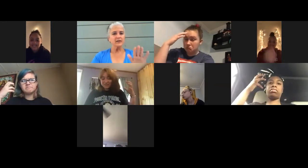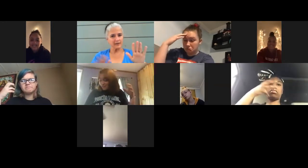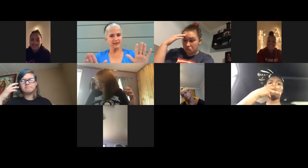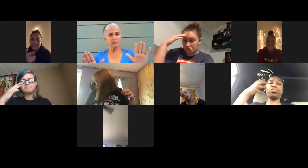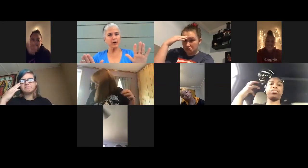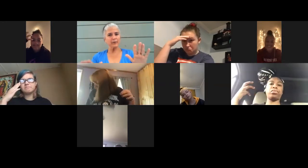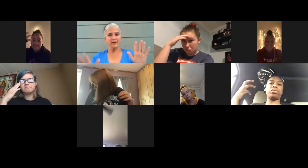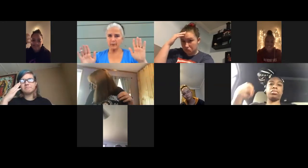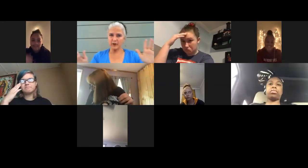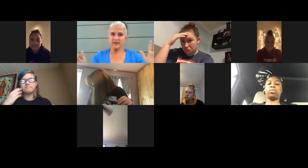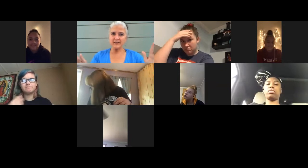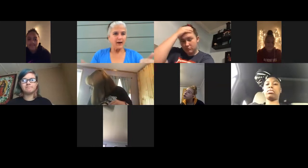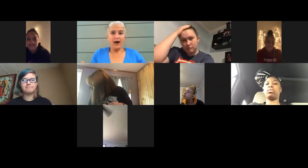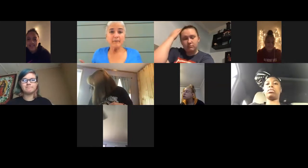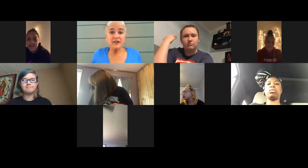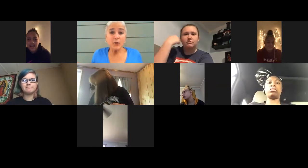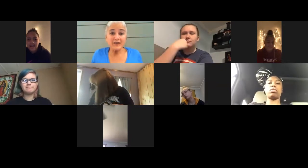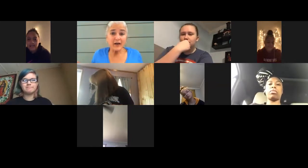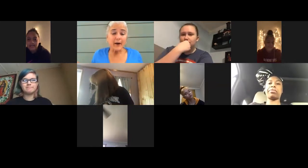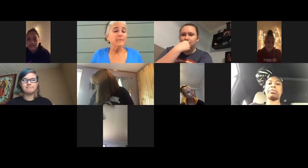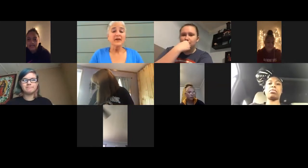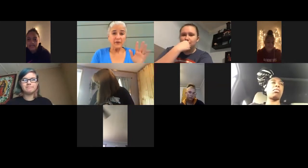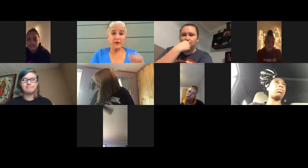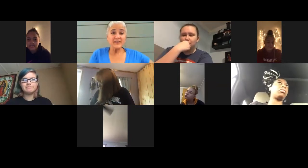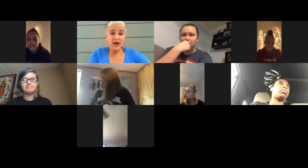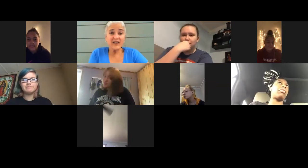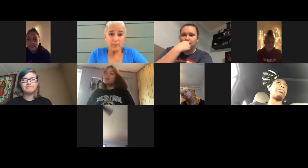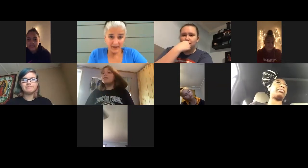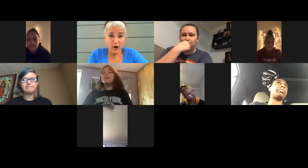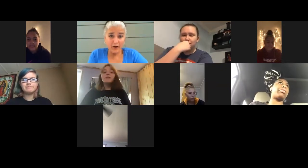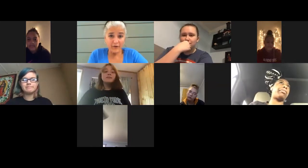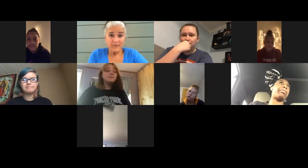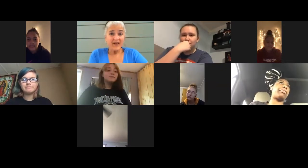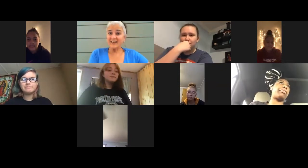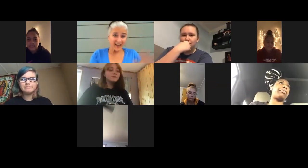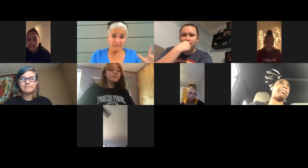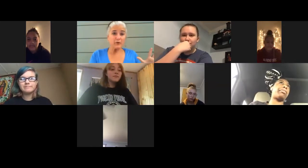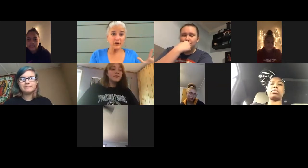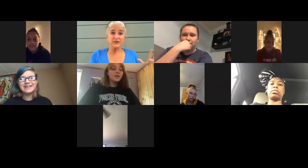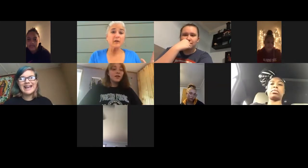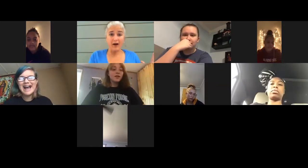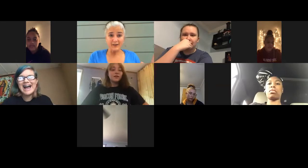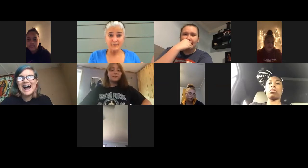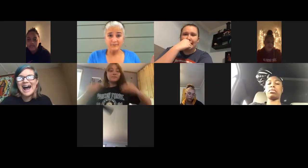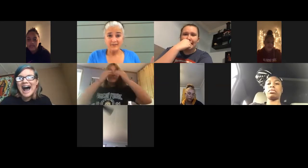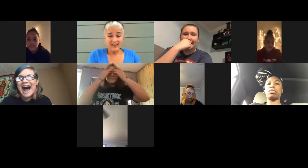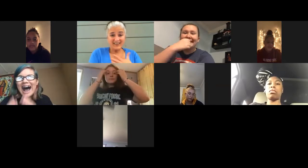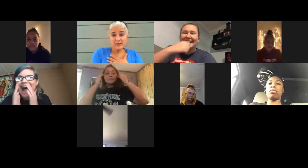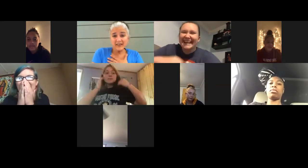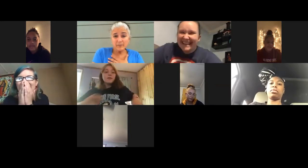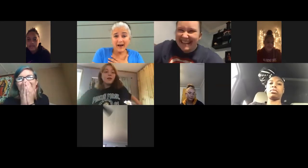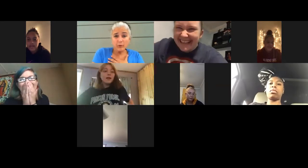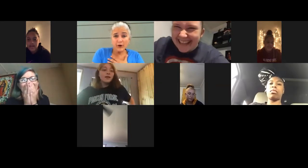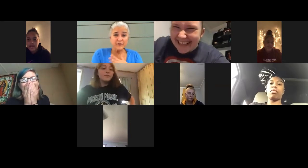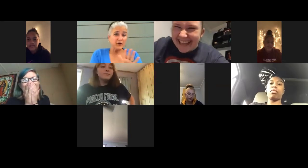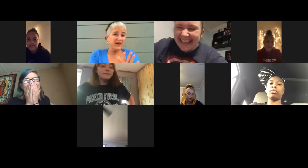Now, a little inappropriate, but we use it. I'm going to go ahead and tell you. There is a sign for pissed off, and deaf people use it a lot. And I don't